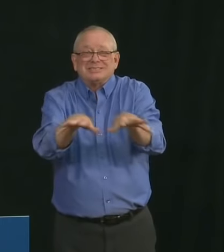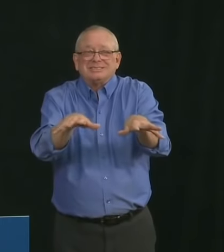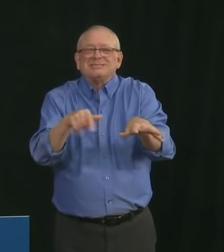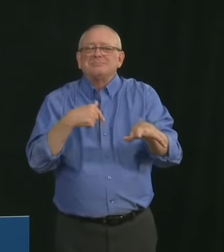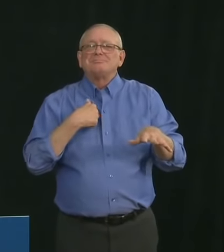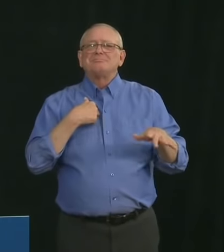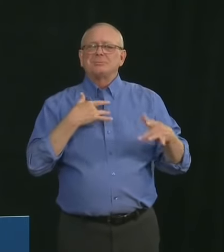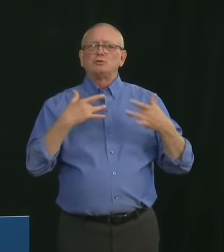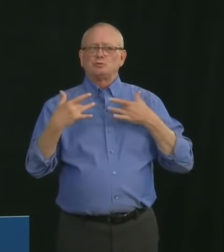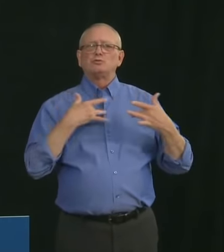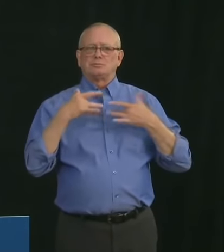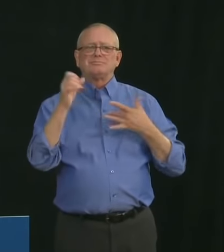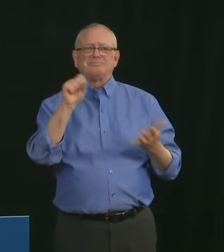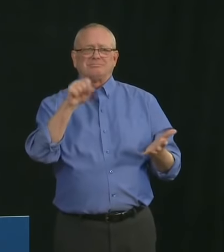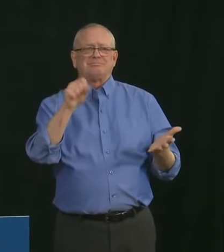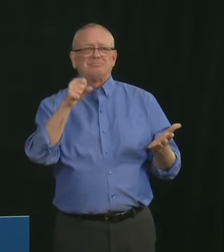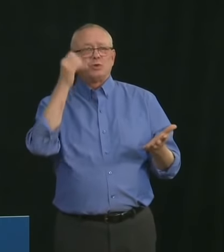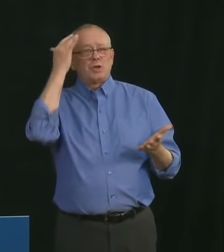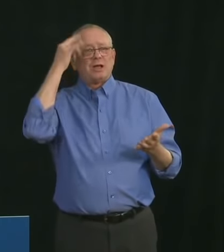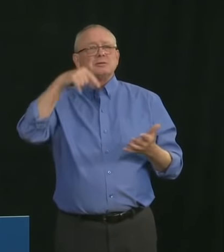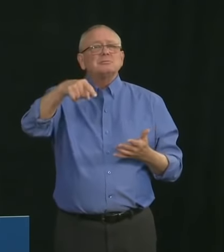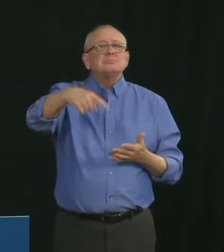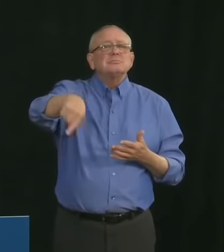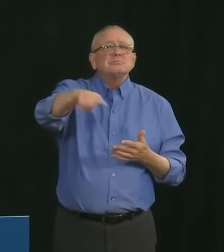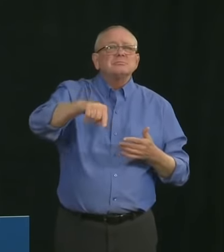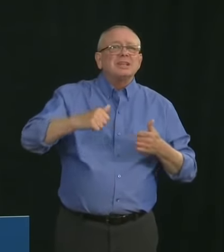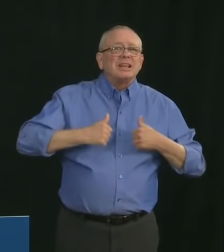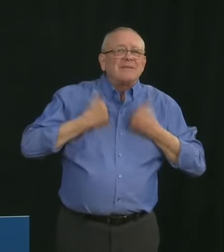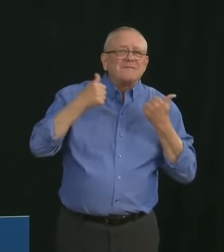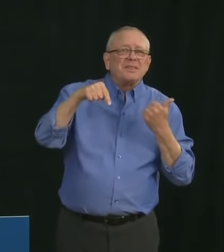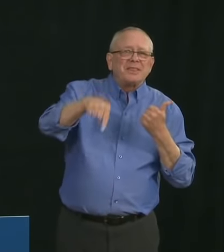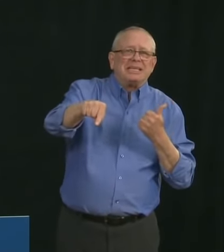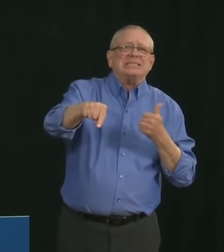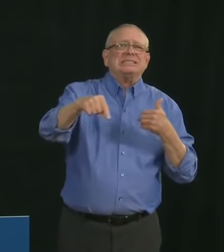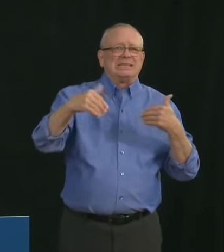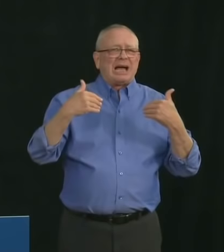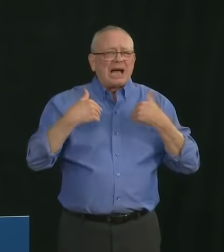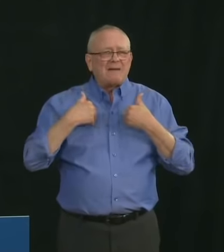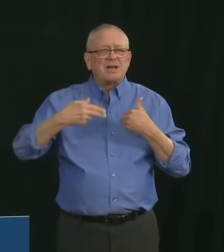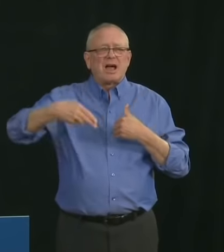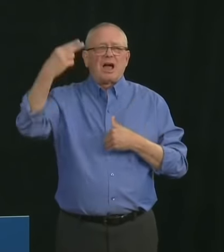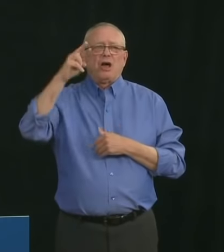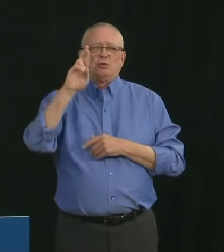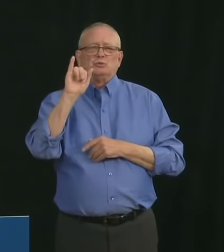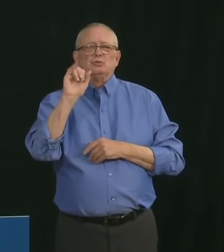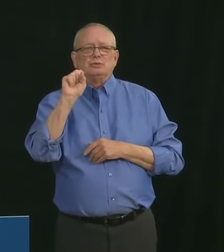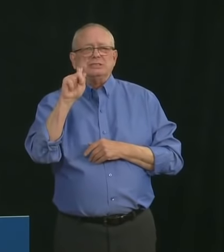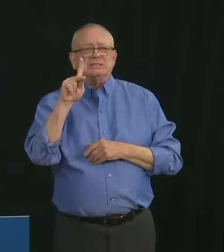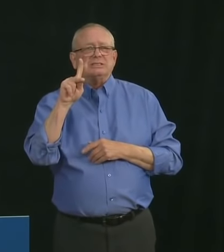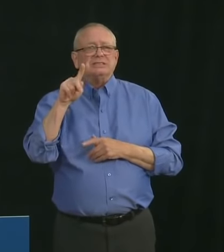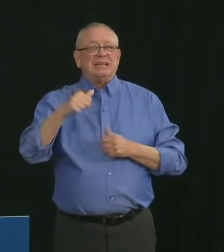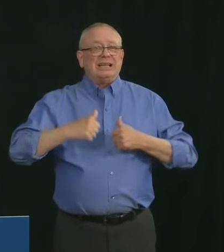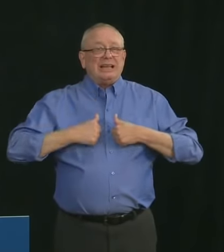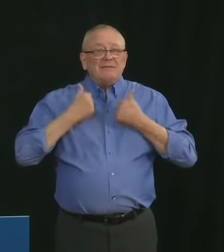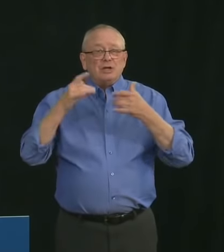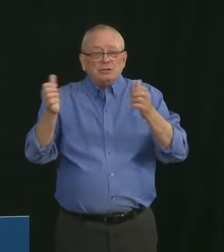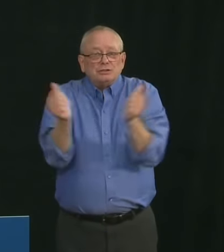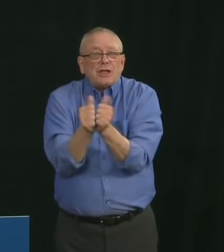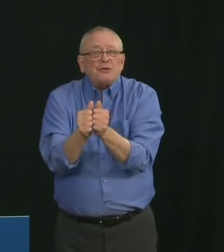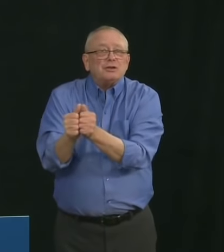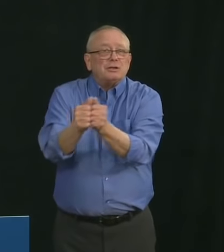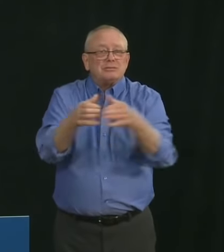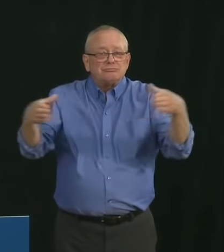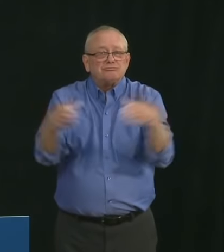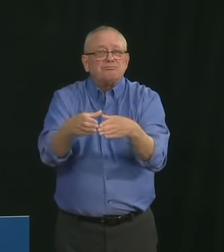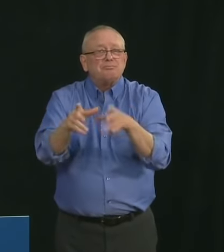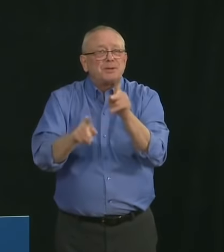they're also at higher risk potentially because of living in a congregate setting. So just to clarify,